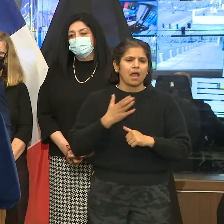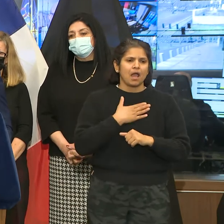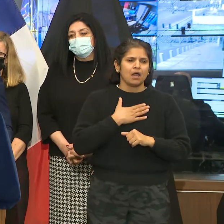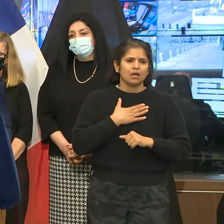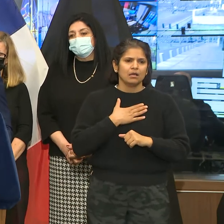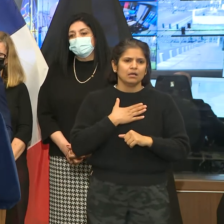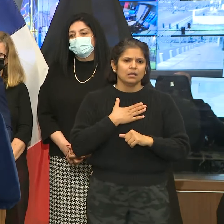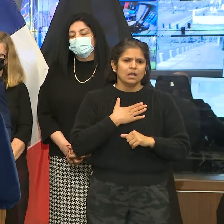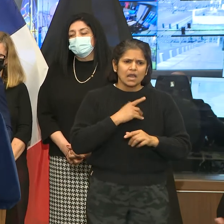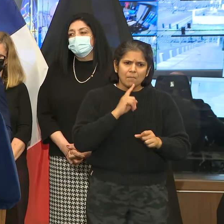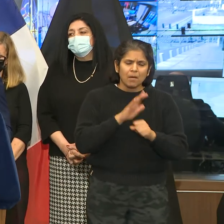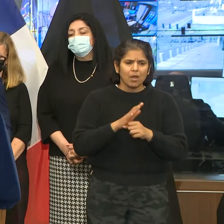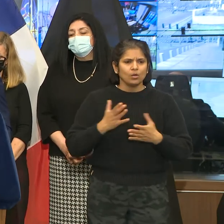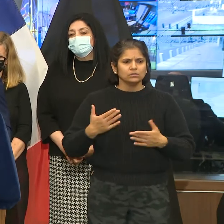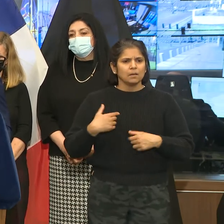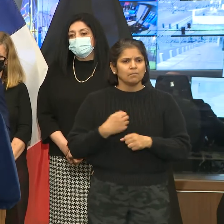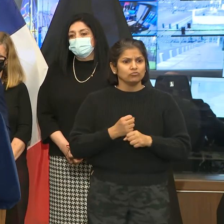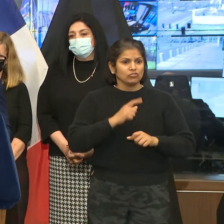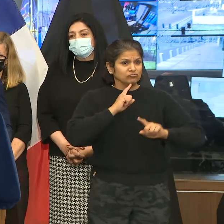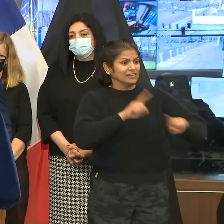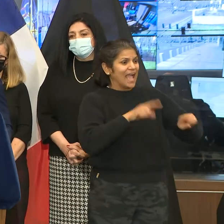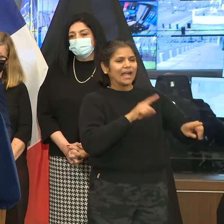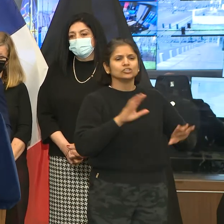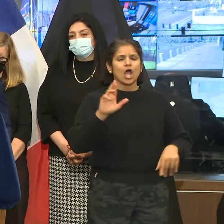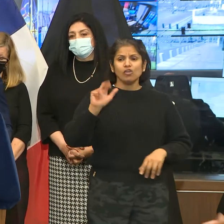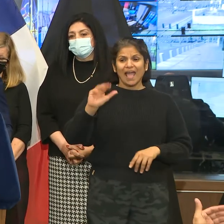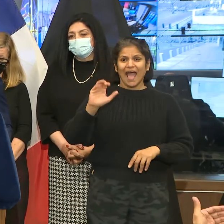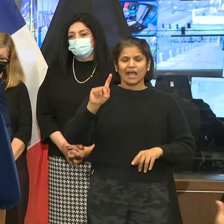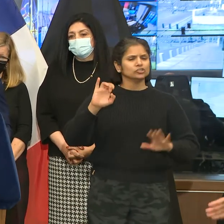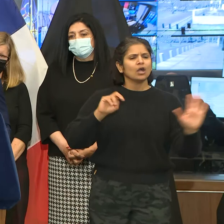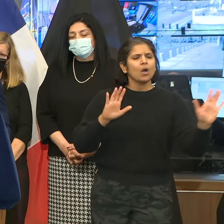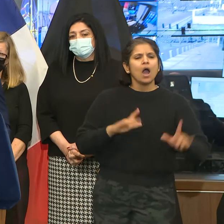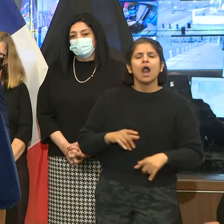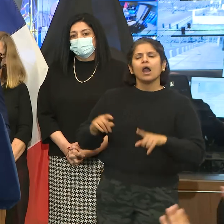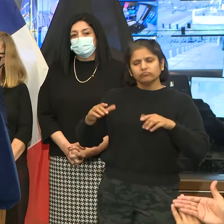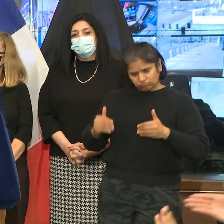but proactive. And we have to train people on the front end to do so.